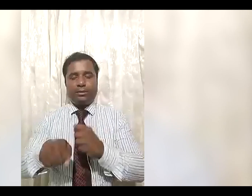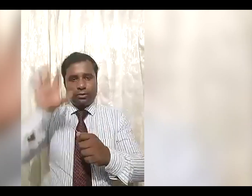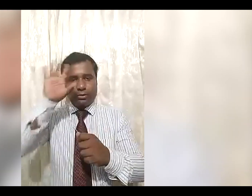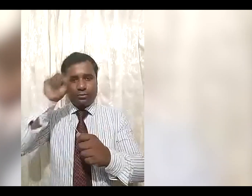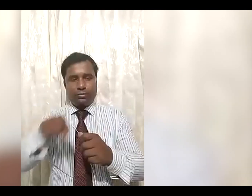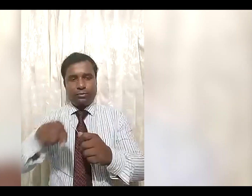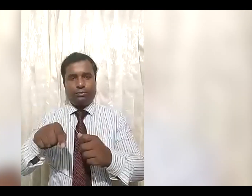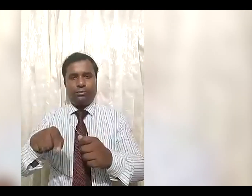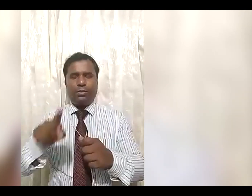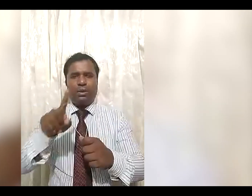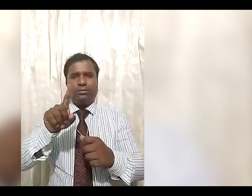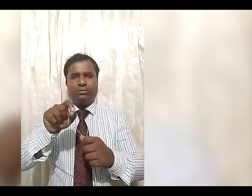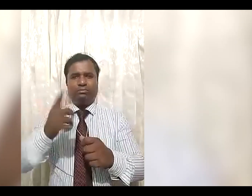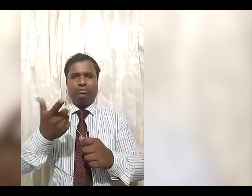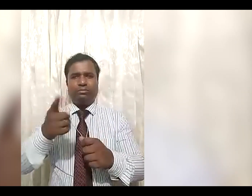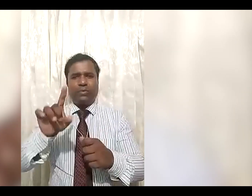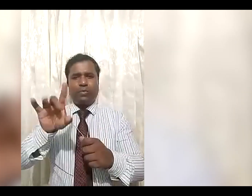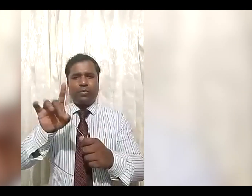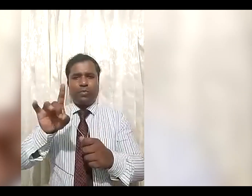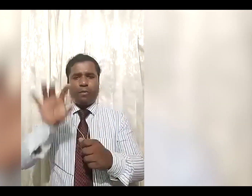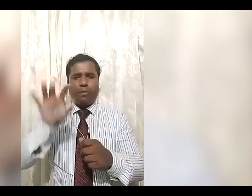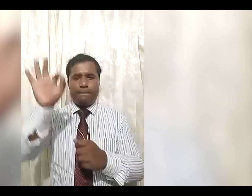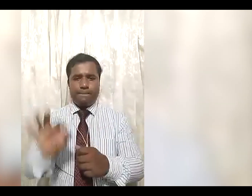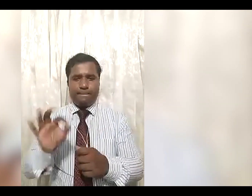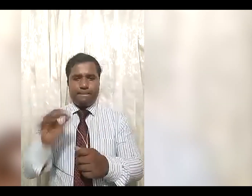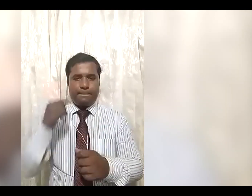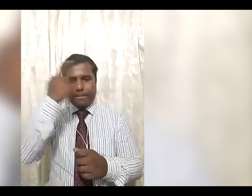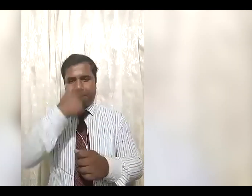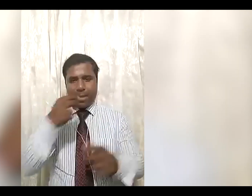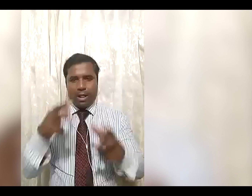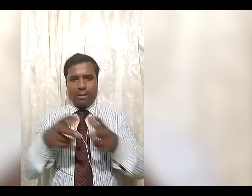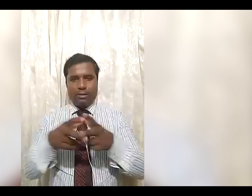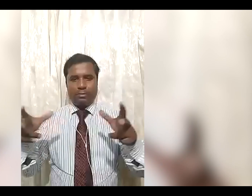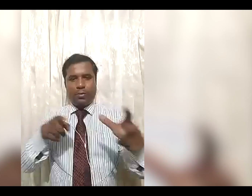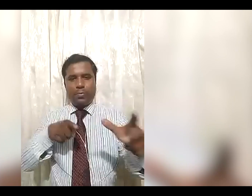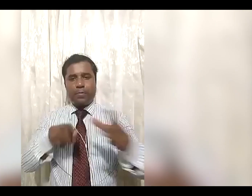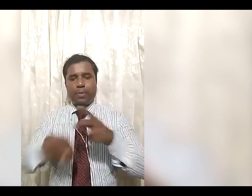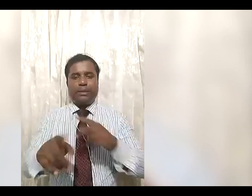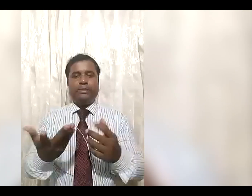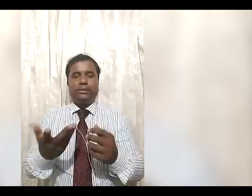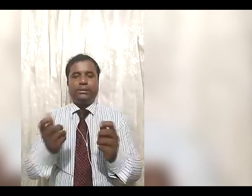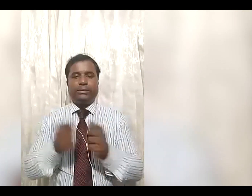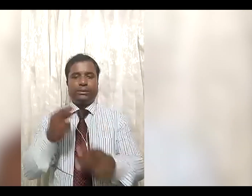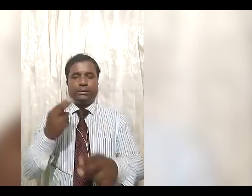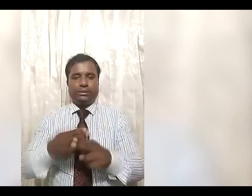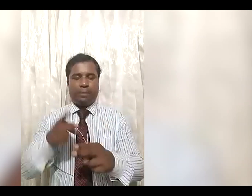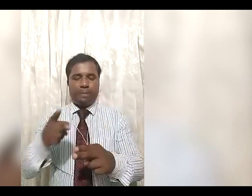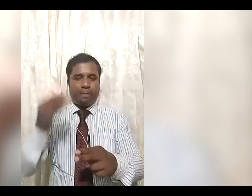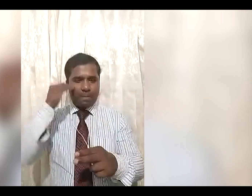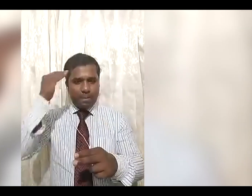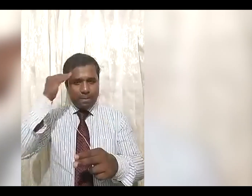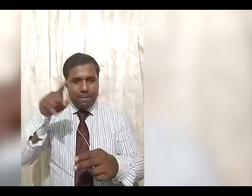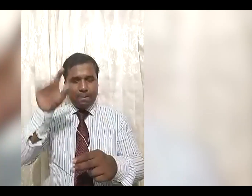10 to 15% of Bangladeshi population are person with disabilities. There are significant number of people are youth